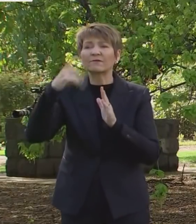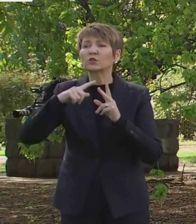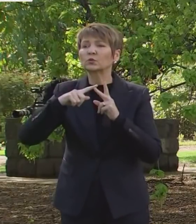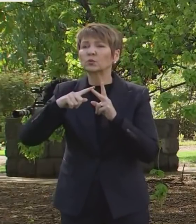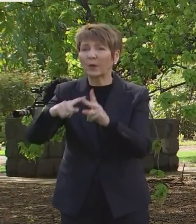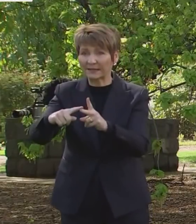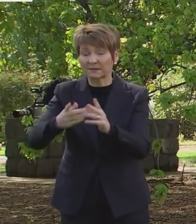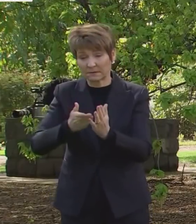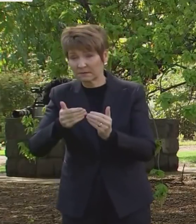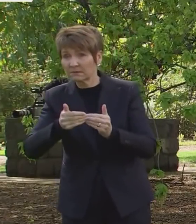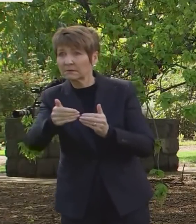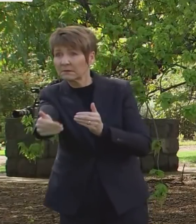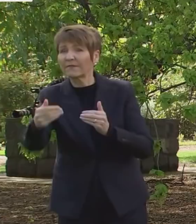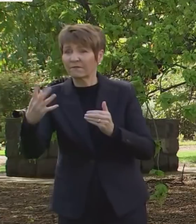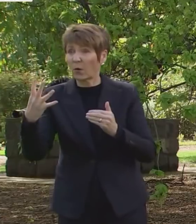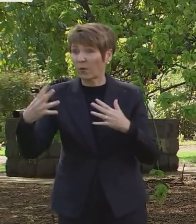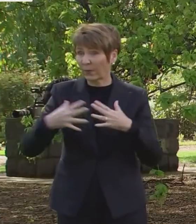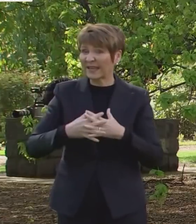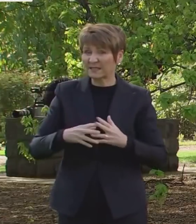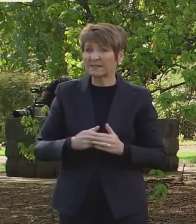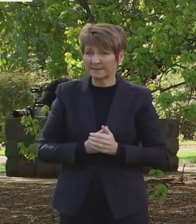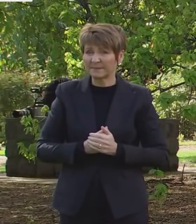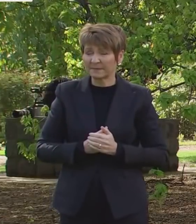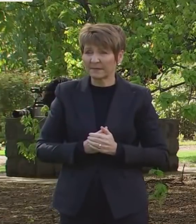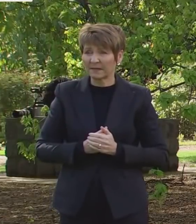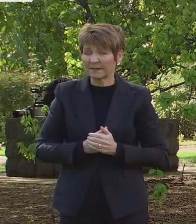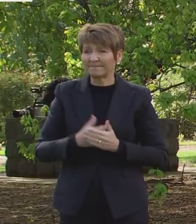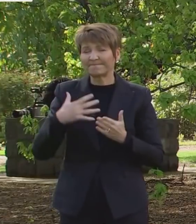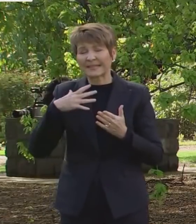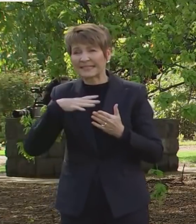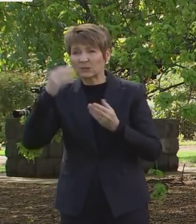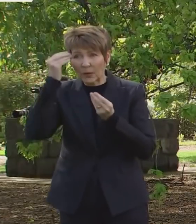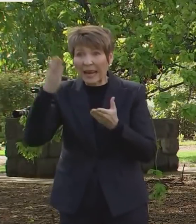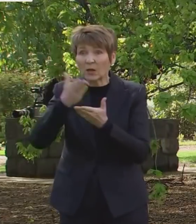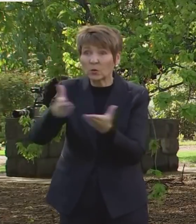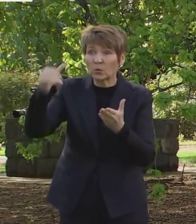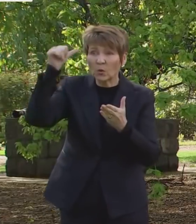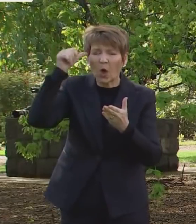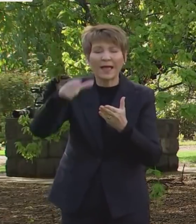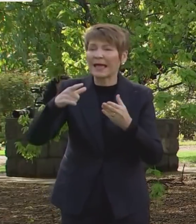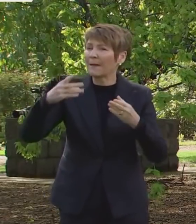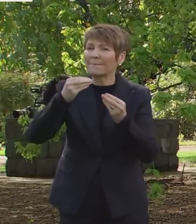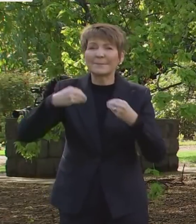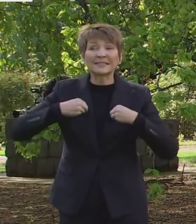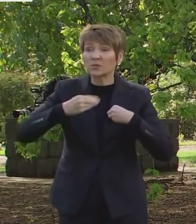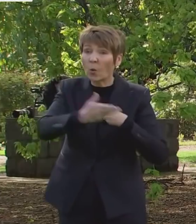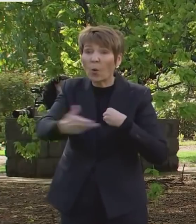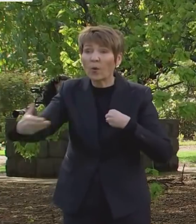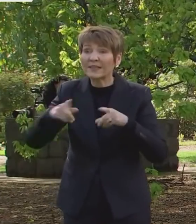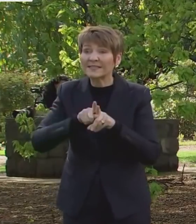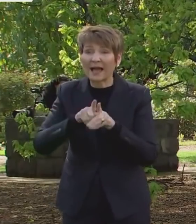And I should just say for BCAP recipients, because we now need to tier those businesses into those